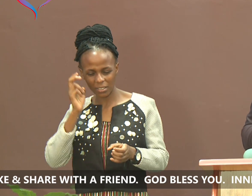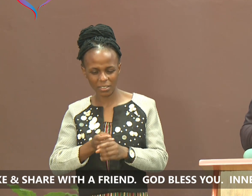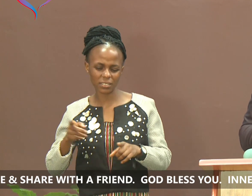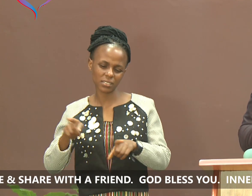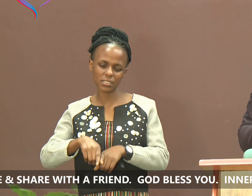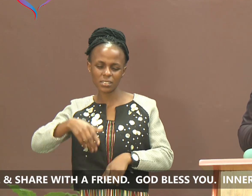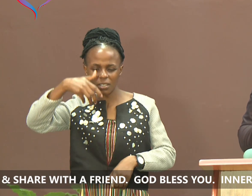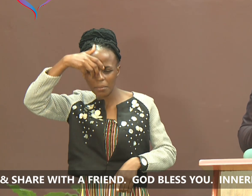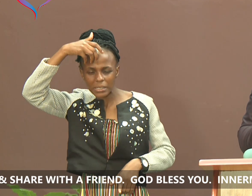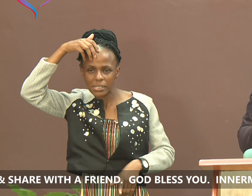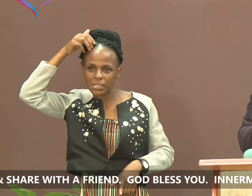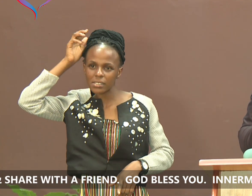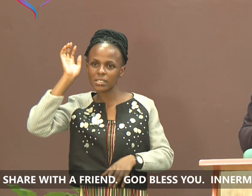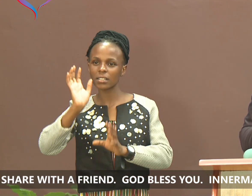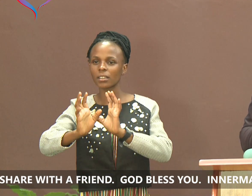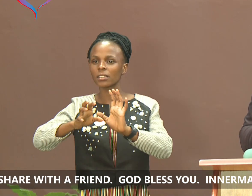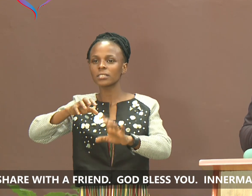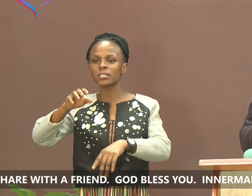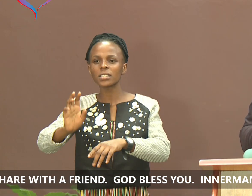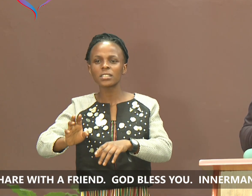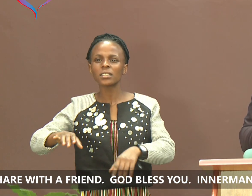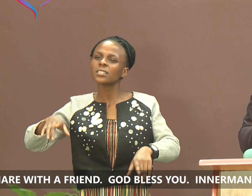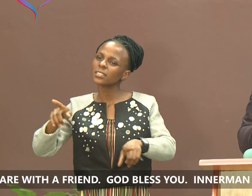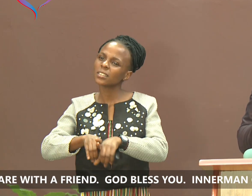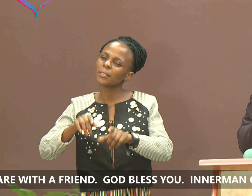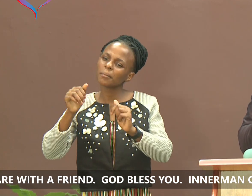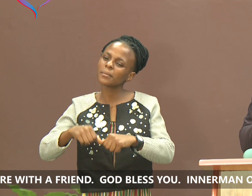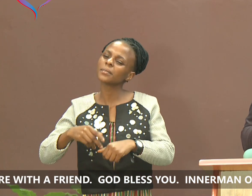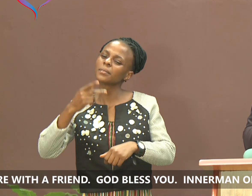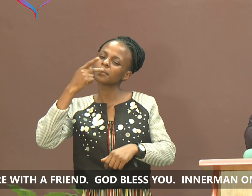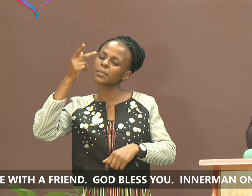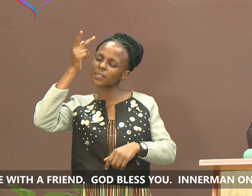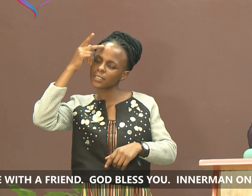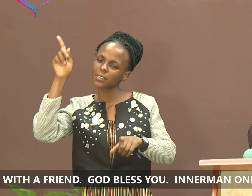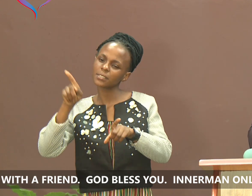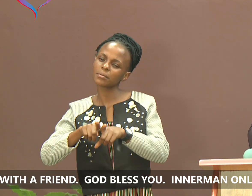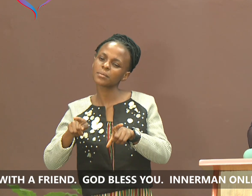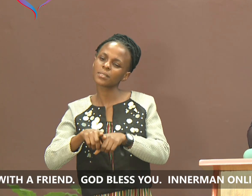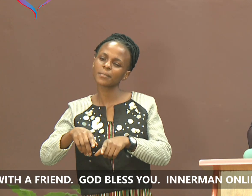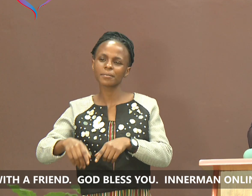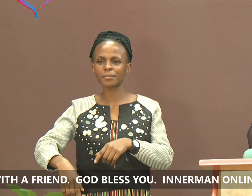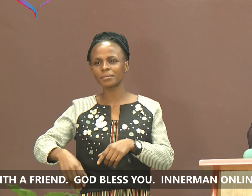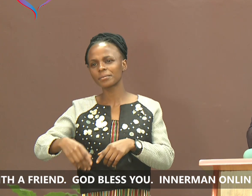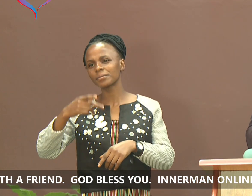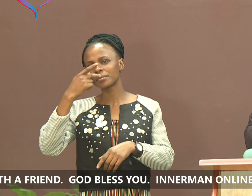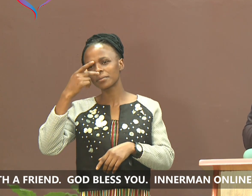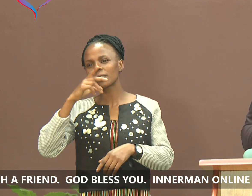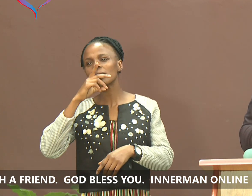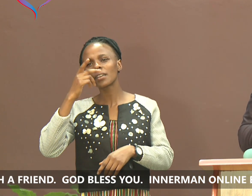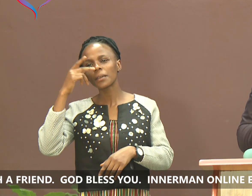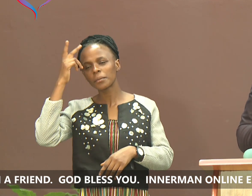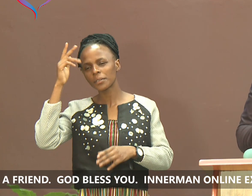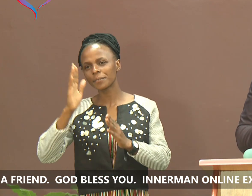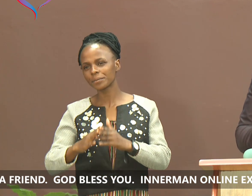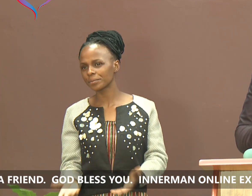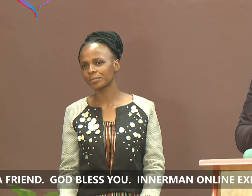teachers are rude. They are like lions. Ne wakamtata ne mama mutubere tuberenge mpologoma. Can we be the same even as father and mother in the house